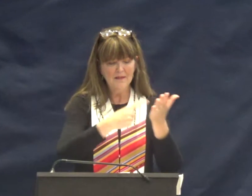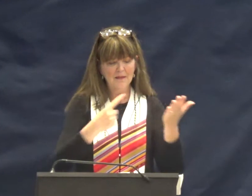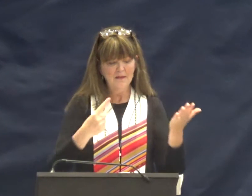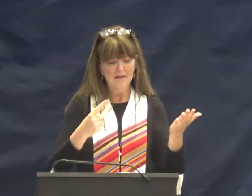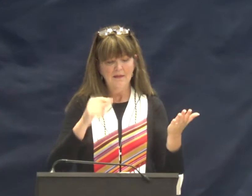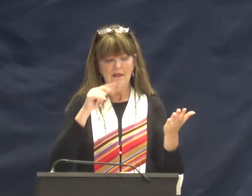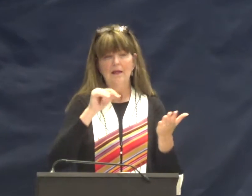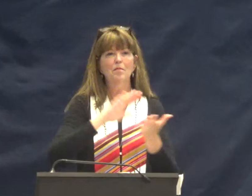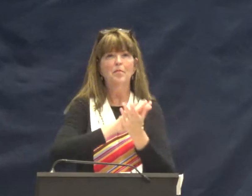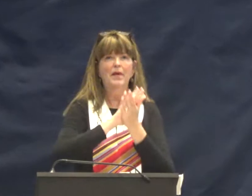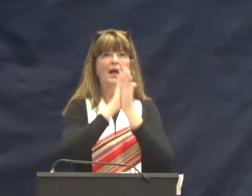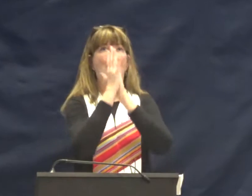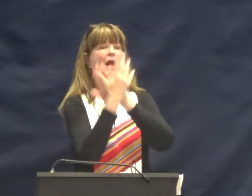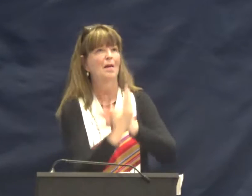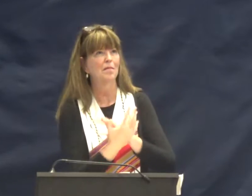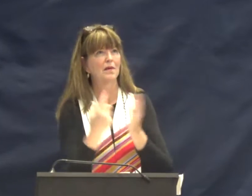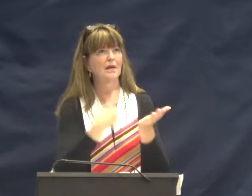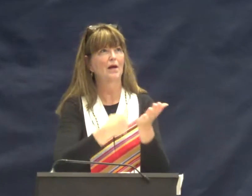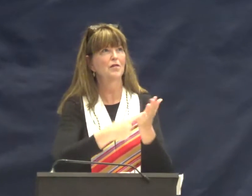our Bible study, we were discussing